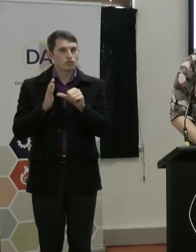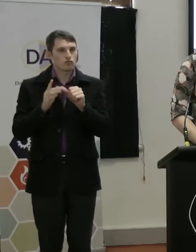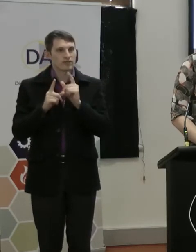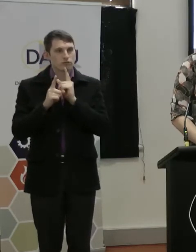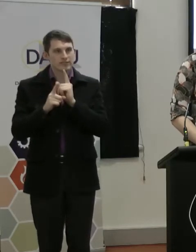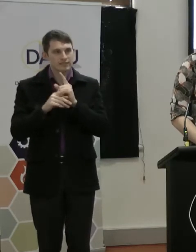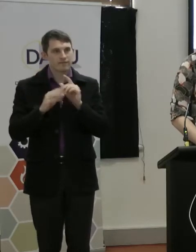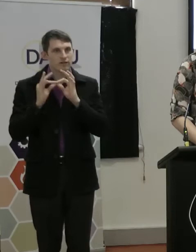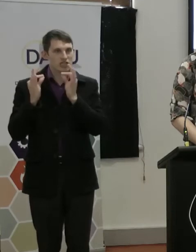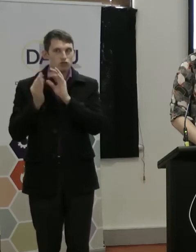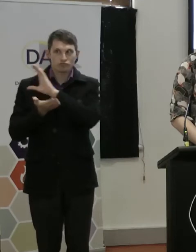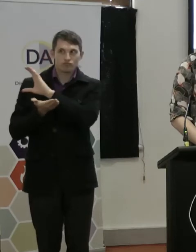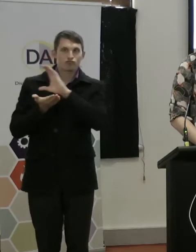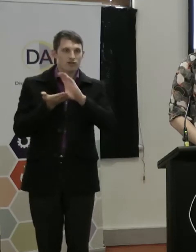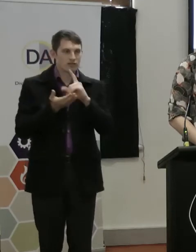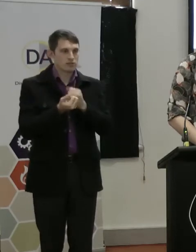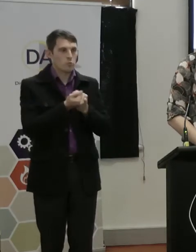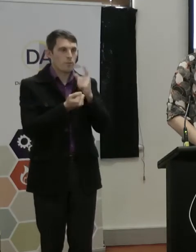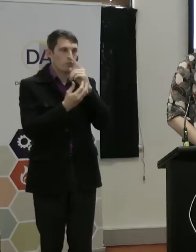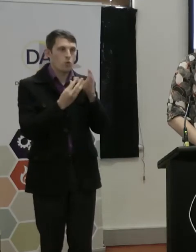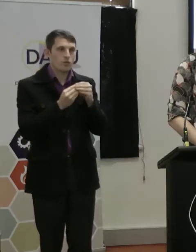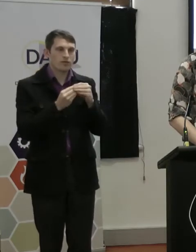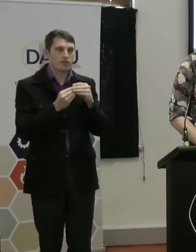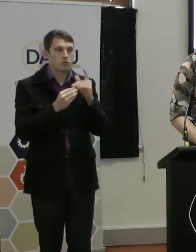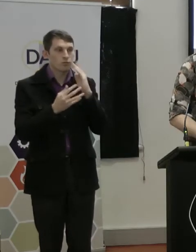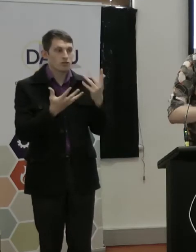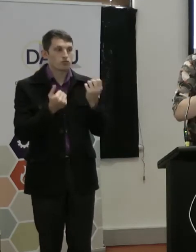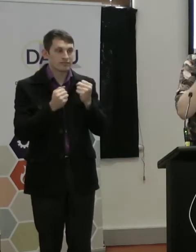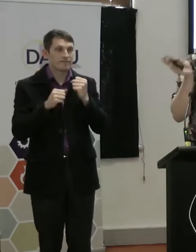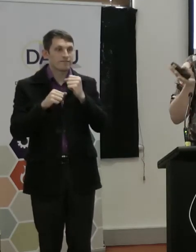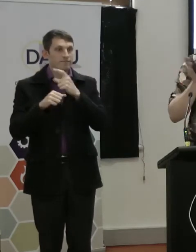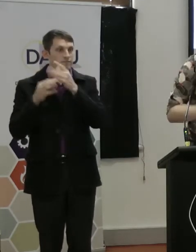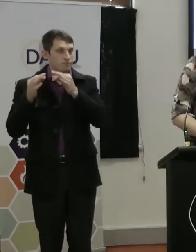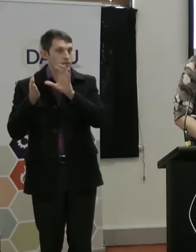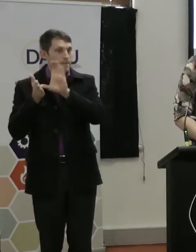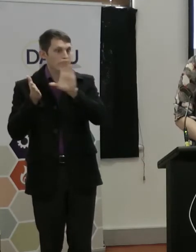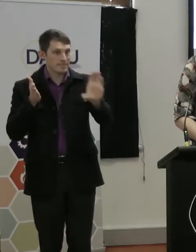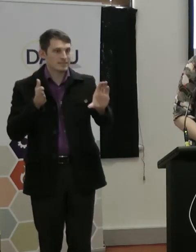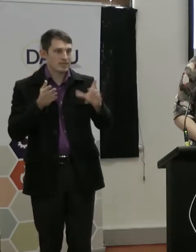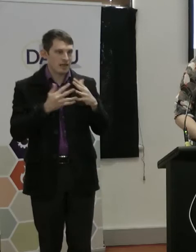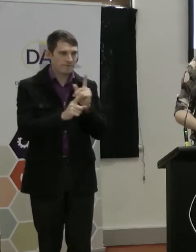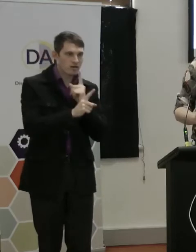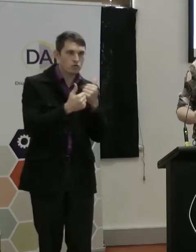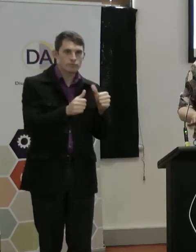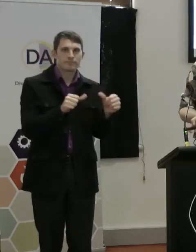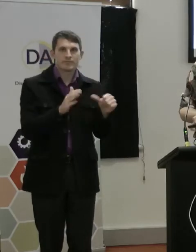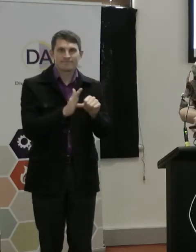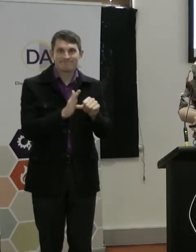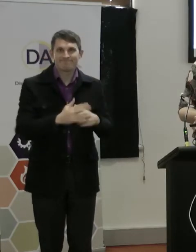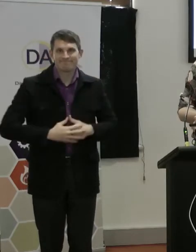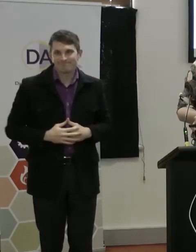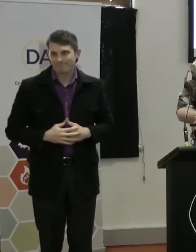people with their National Redress Scheme payments, sort of at the end of the process as well.